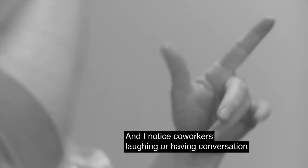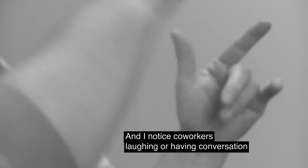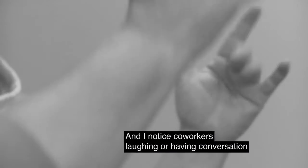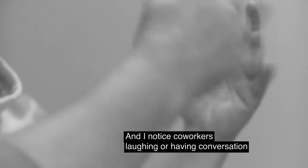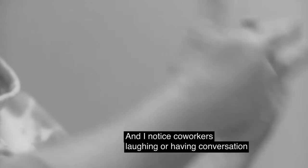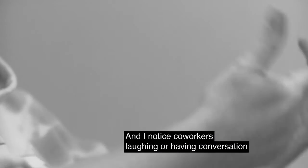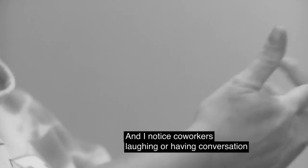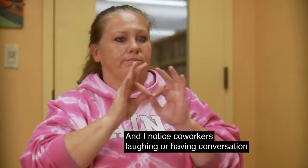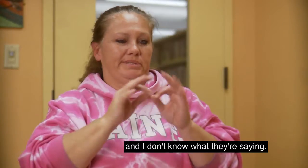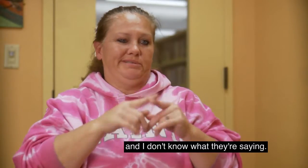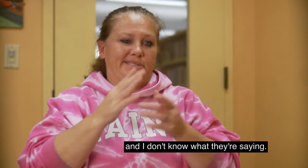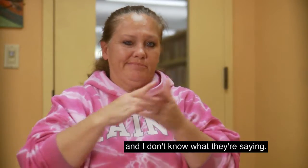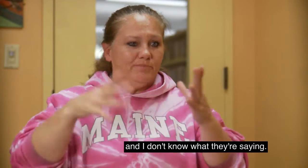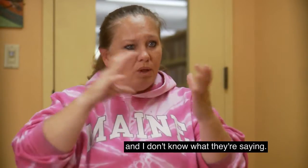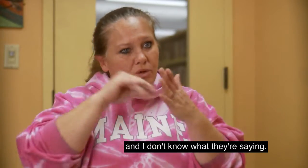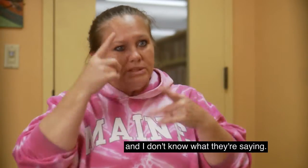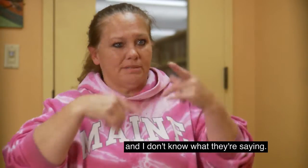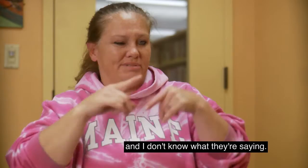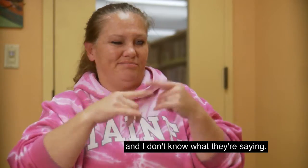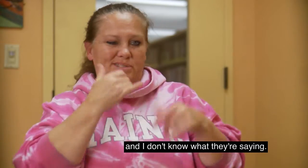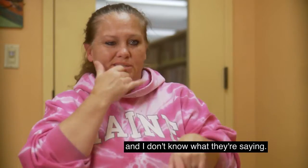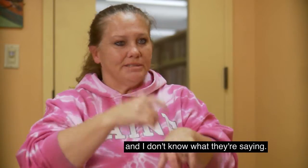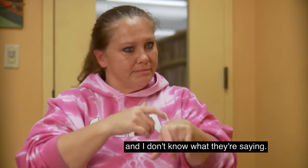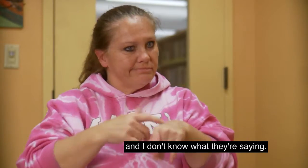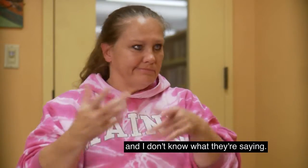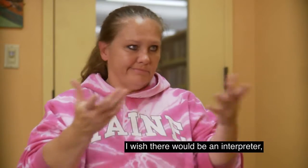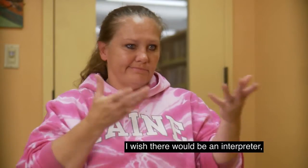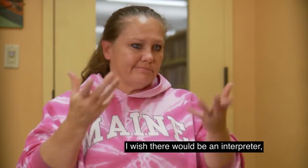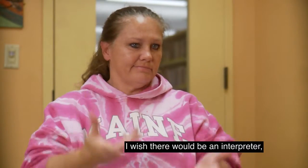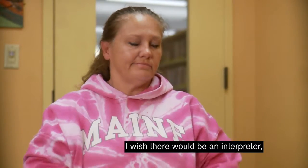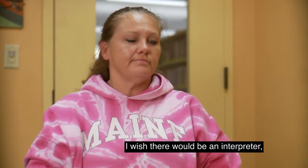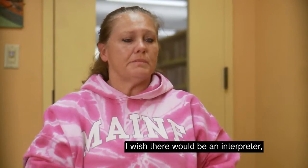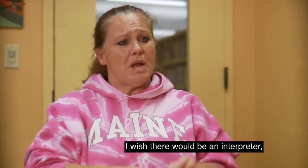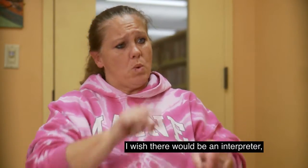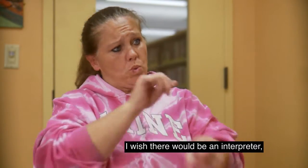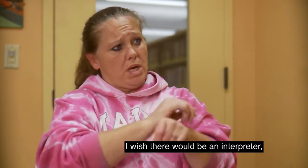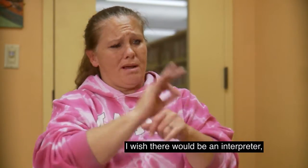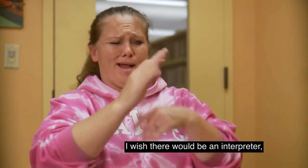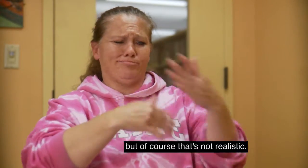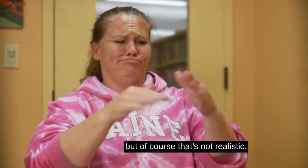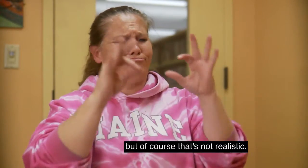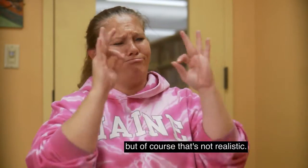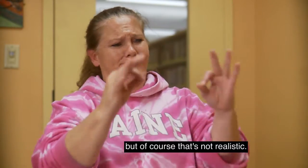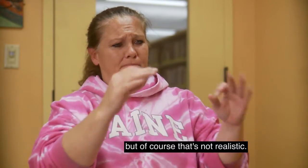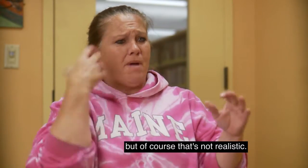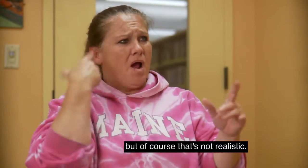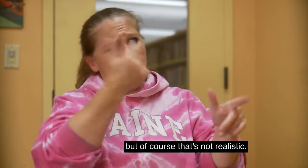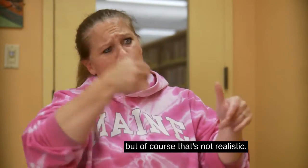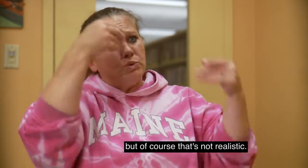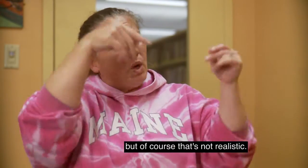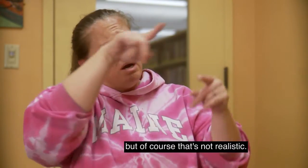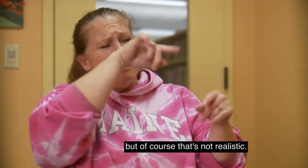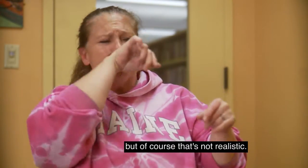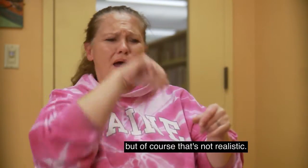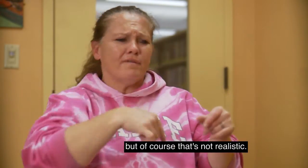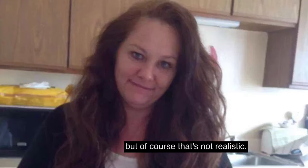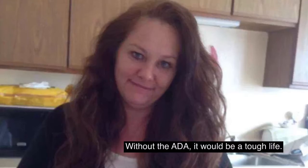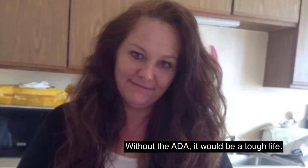having conversation, and I don't know what they're saying. I wish there would be an interpreter, but of course that's not realistic. Without